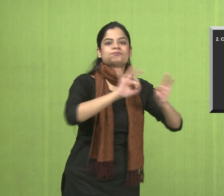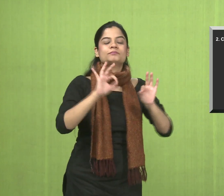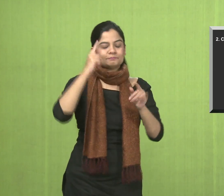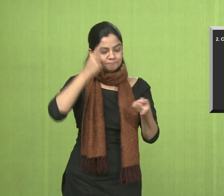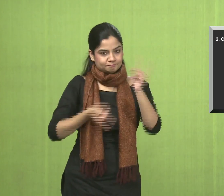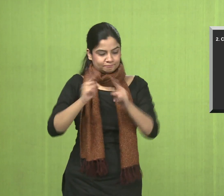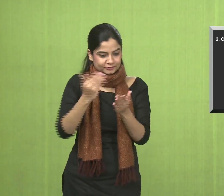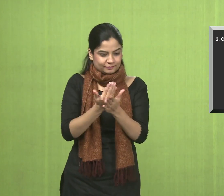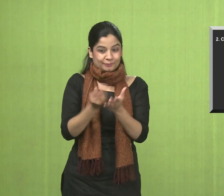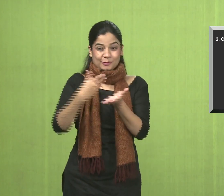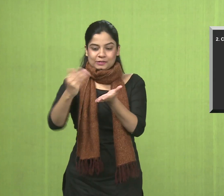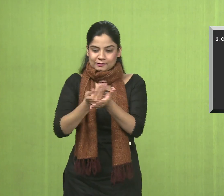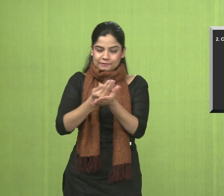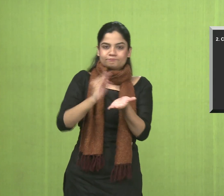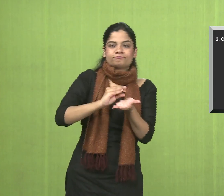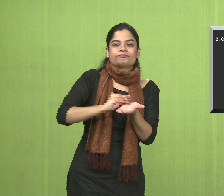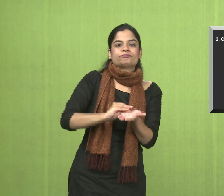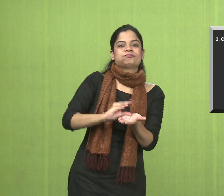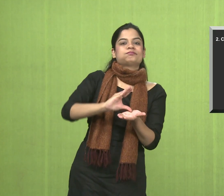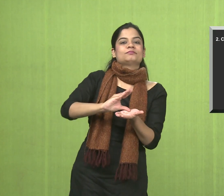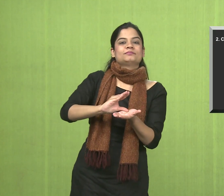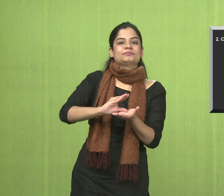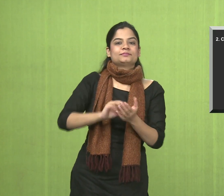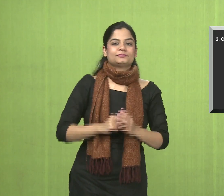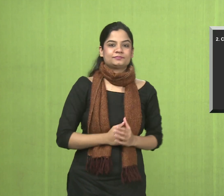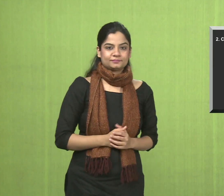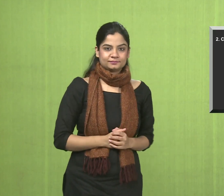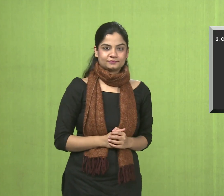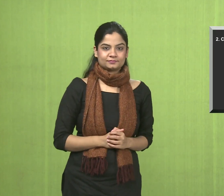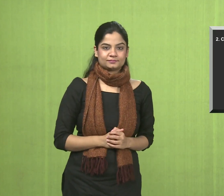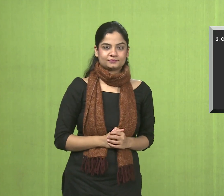you where you spend it unnecessarily and only help you in spending where your need is there.